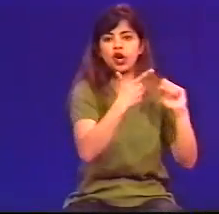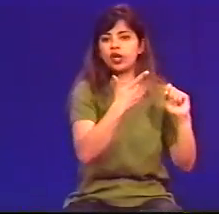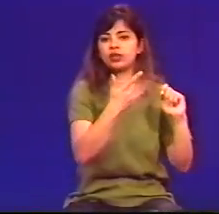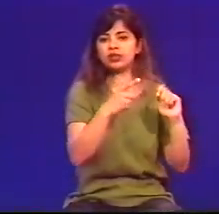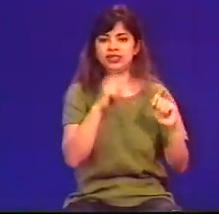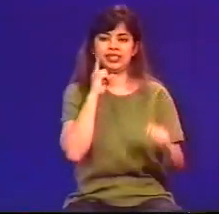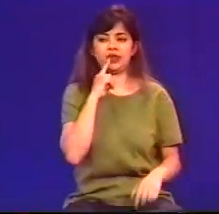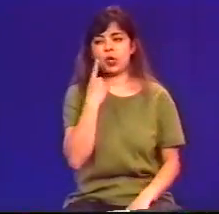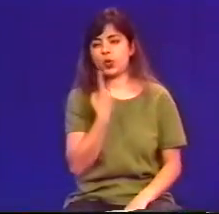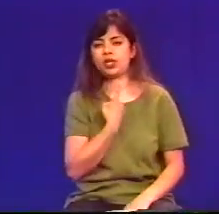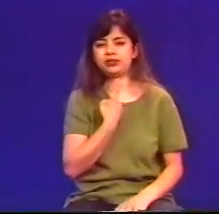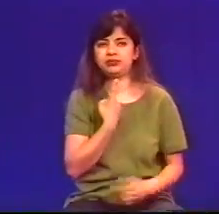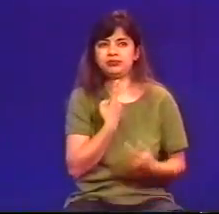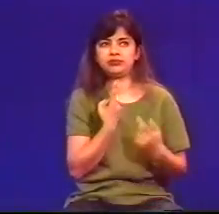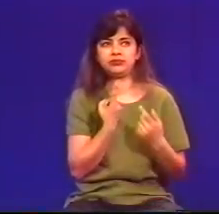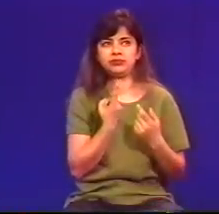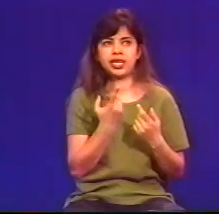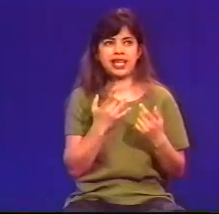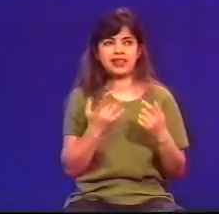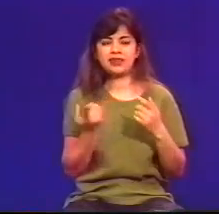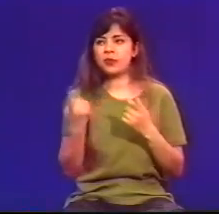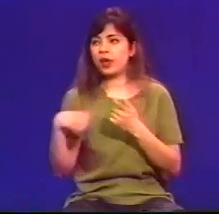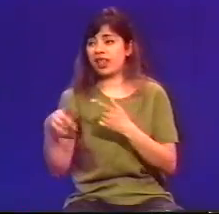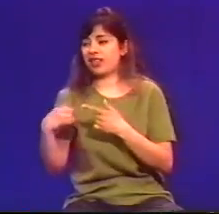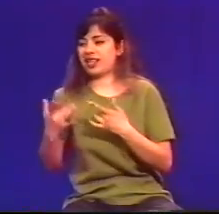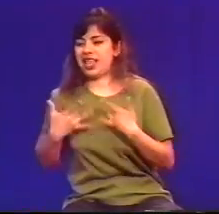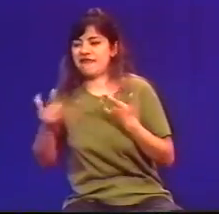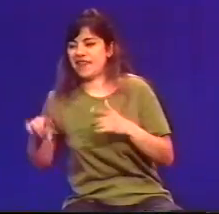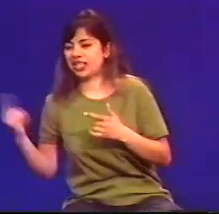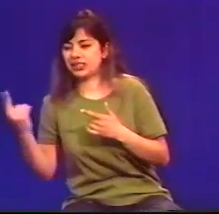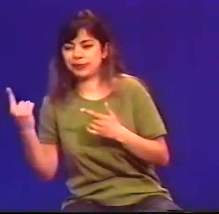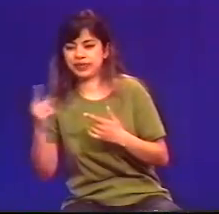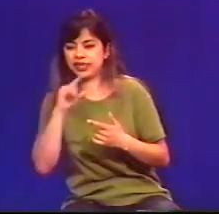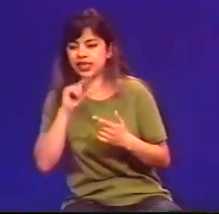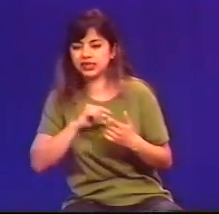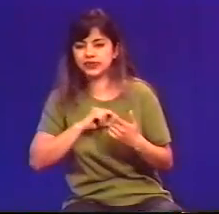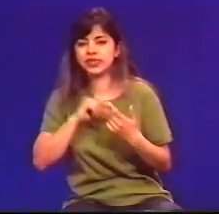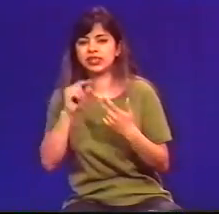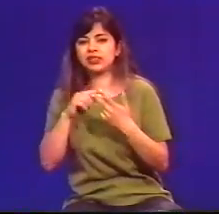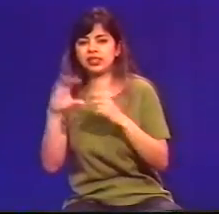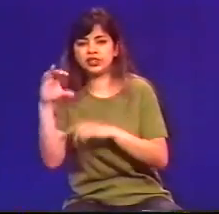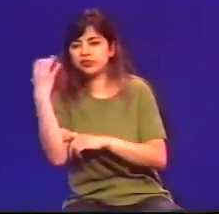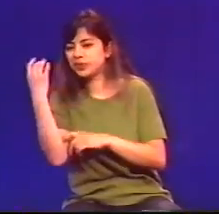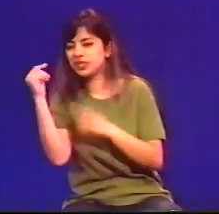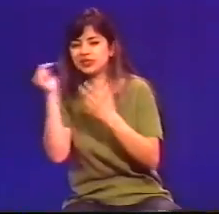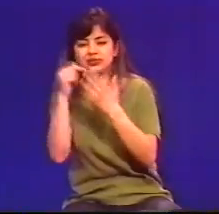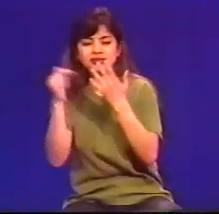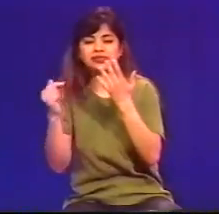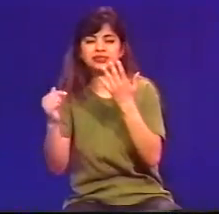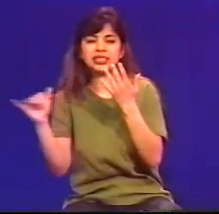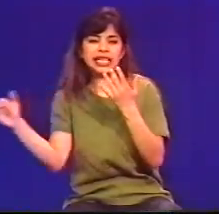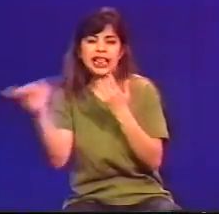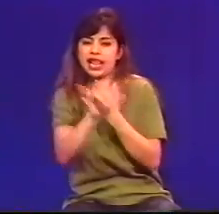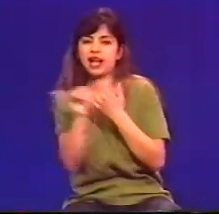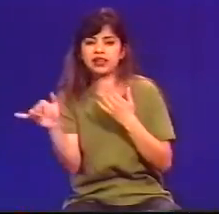at the family gatherings, whether you're around the dinner table with just your brothers and sisters or everybody's together for the holidays.